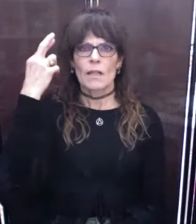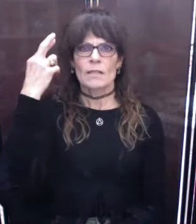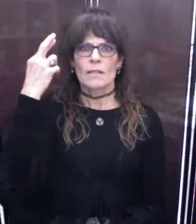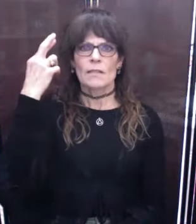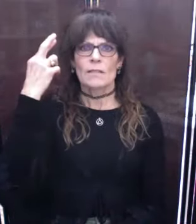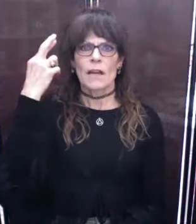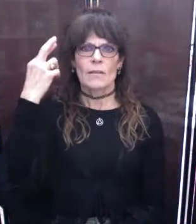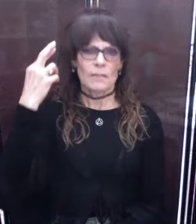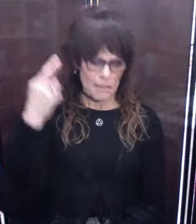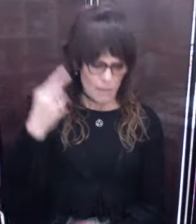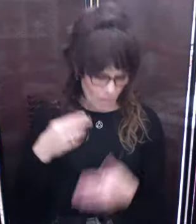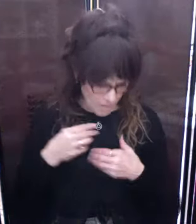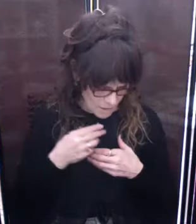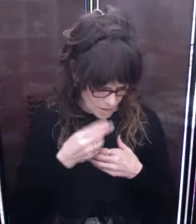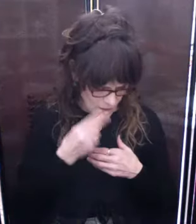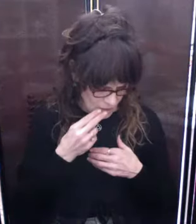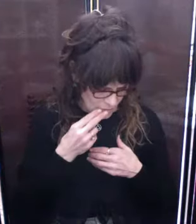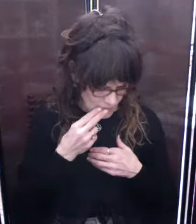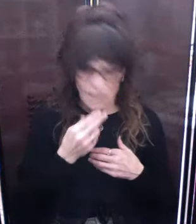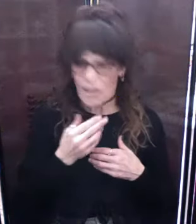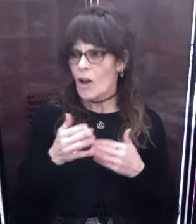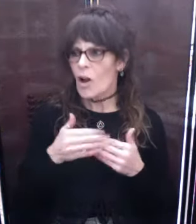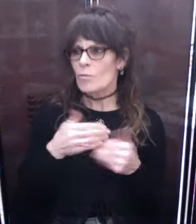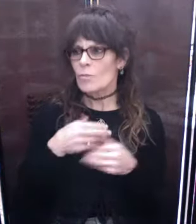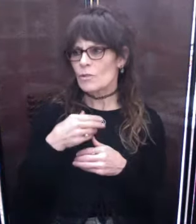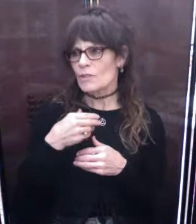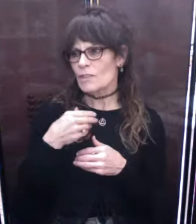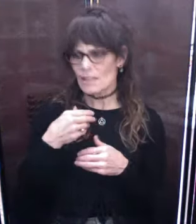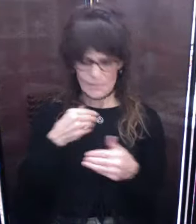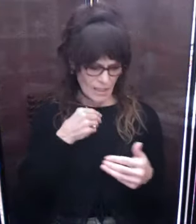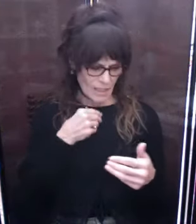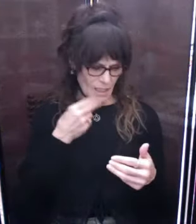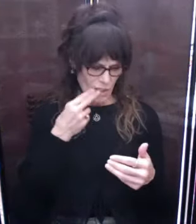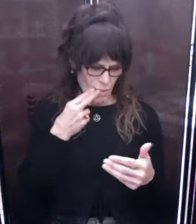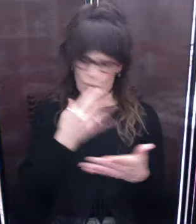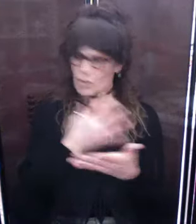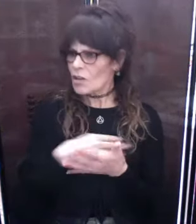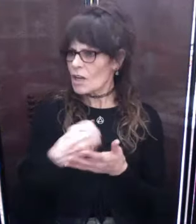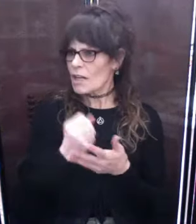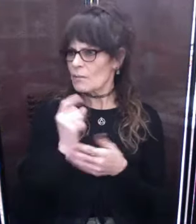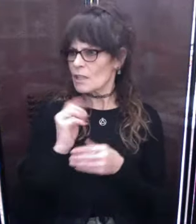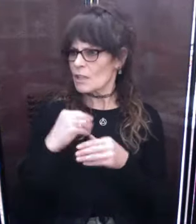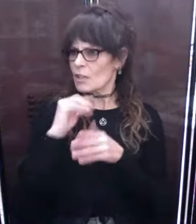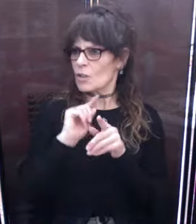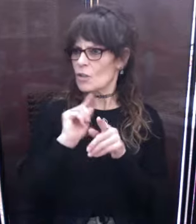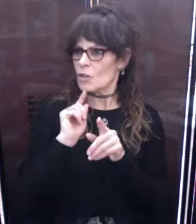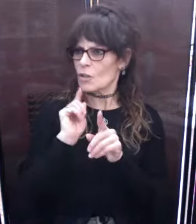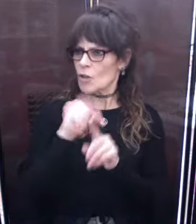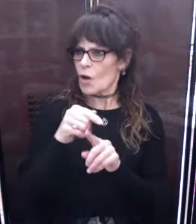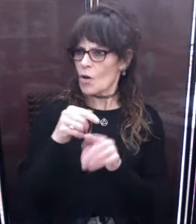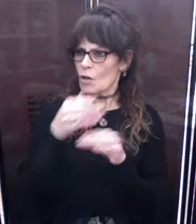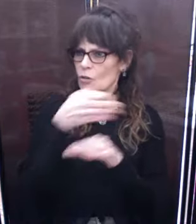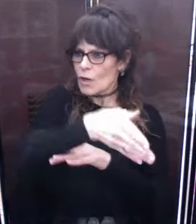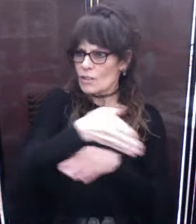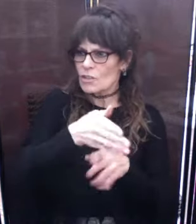And I said to my dad, I'm almost out of smoke, so I'm going to run across the street and get a pack of cigarettes. And he said, don't go anywhere. Stay here. And I said,